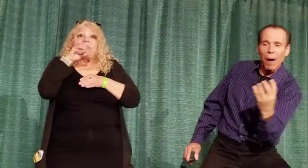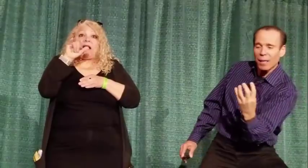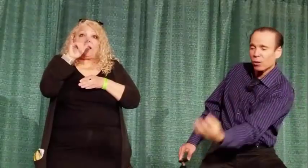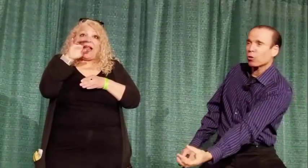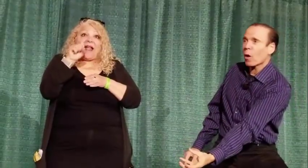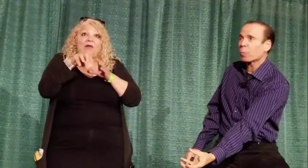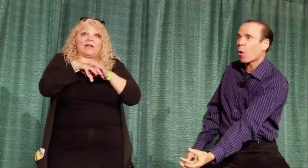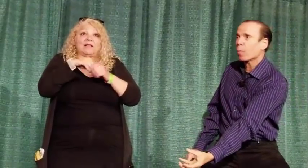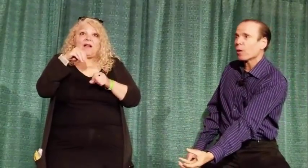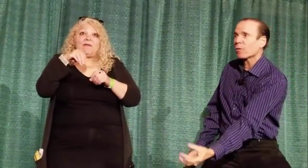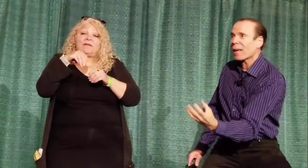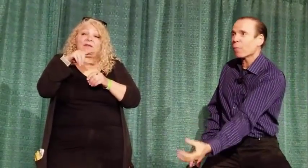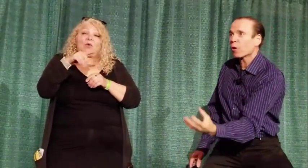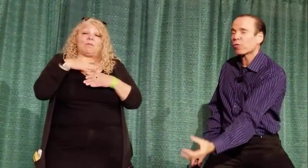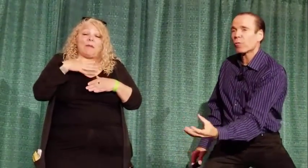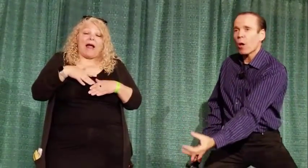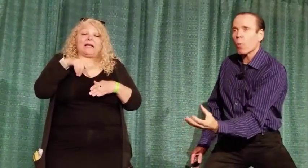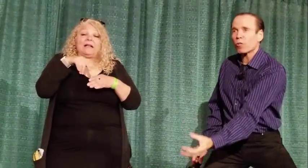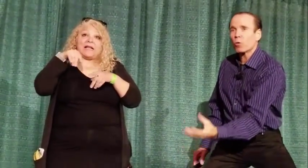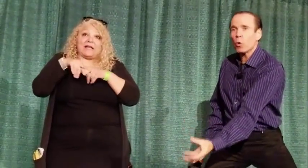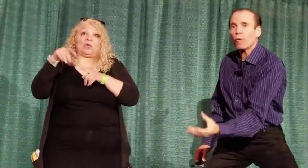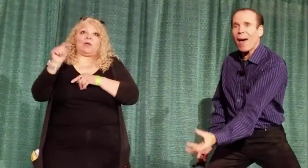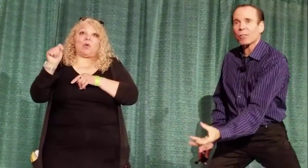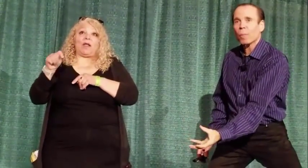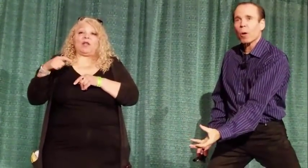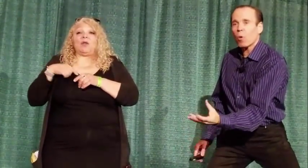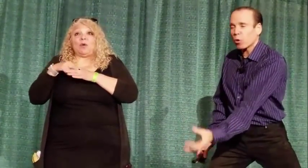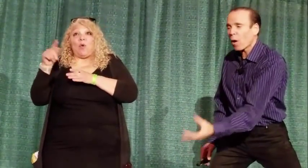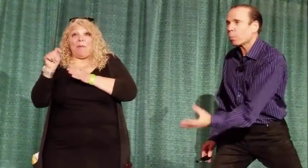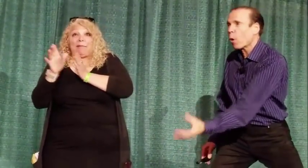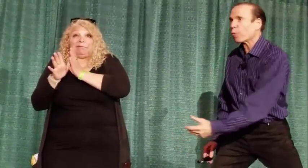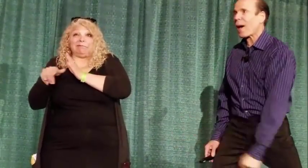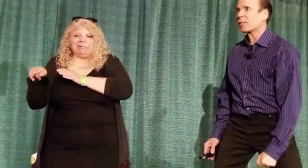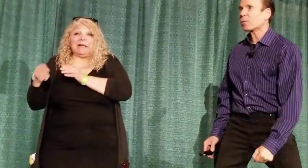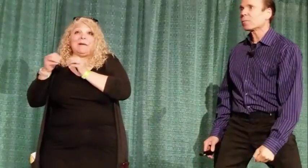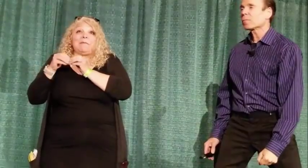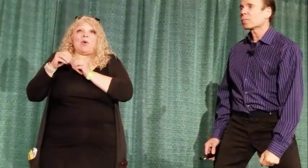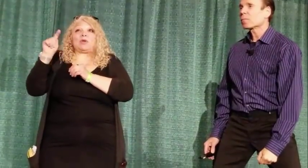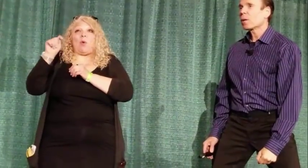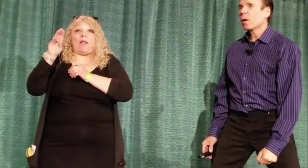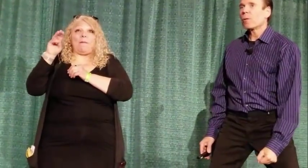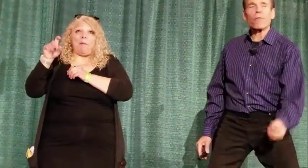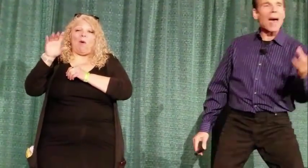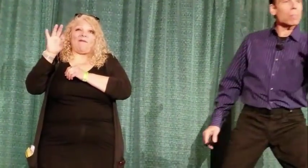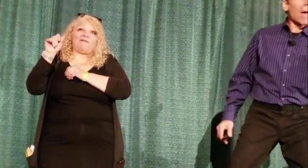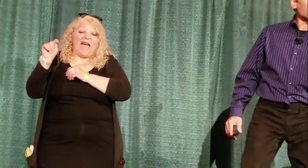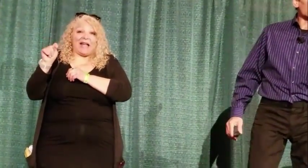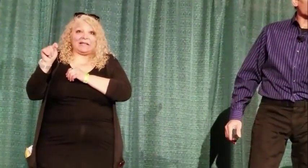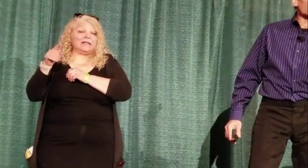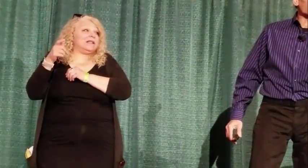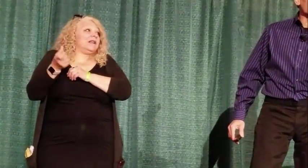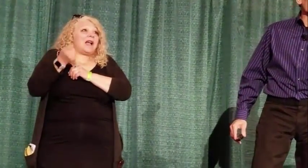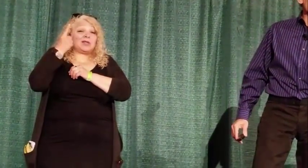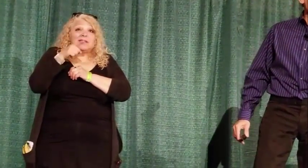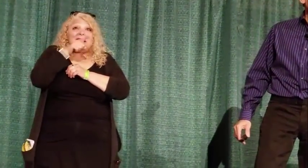out of the body into the toilet bowl. So now you have more stool fat, more toilet bowl fat. The fat magnets in the